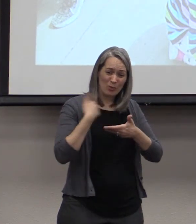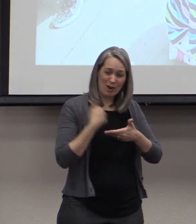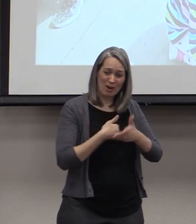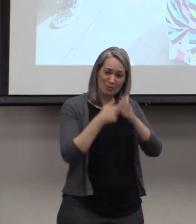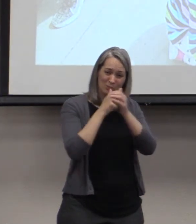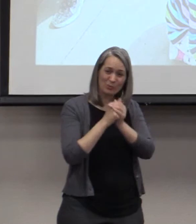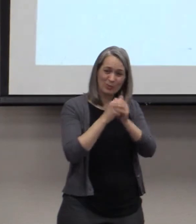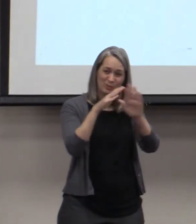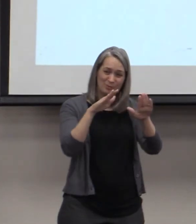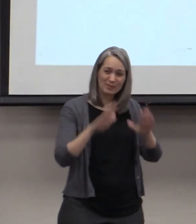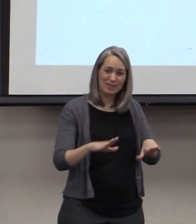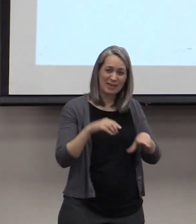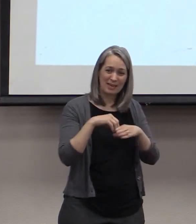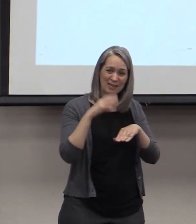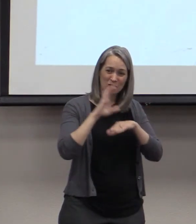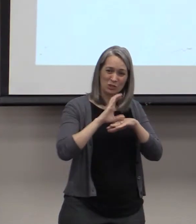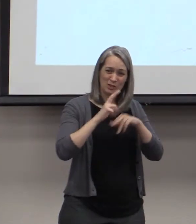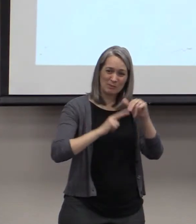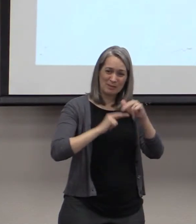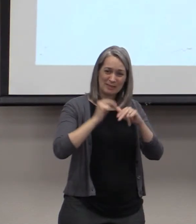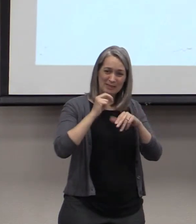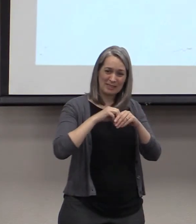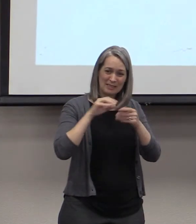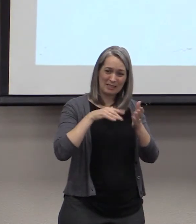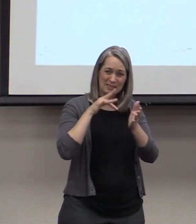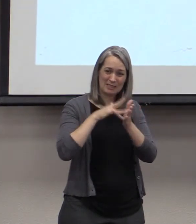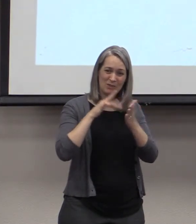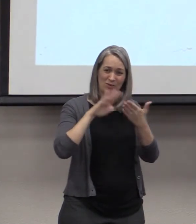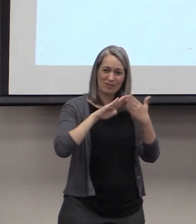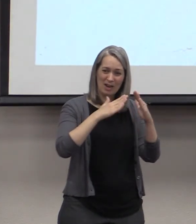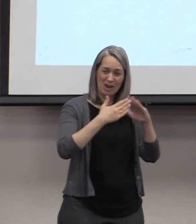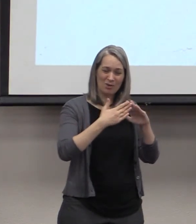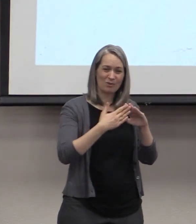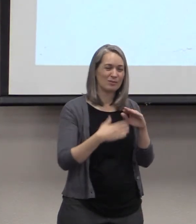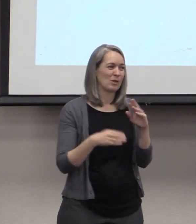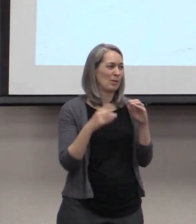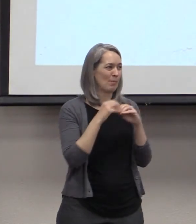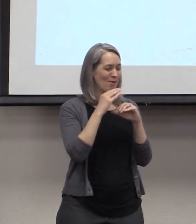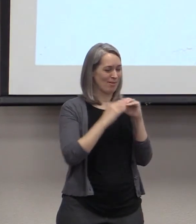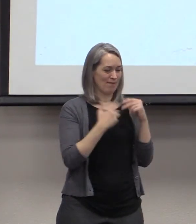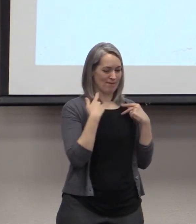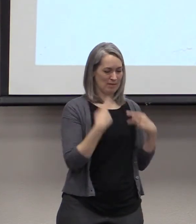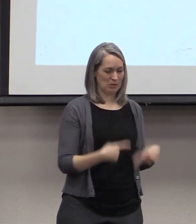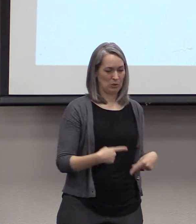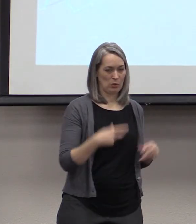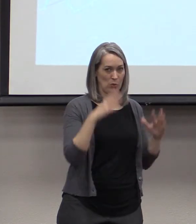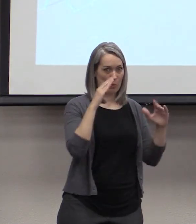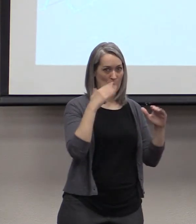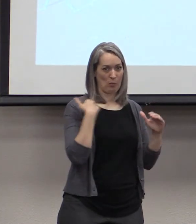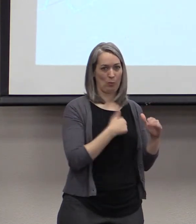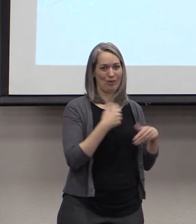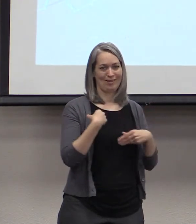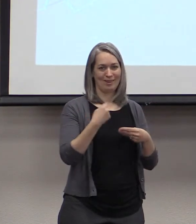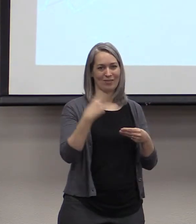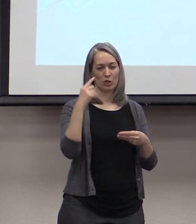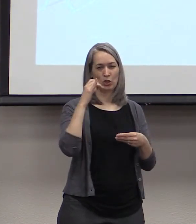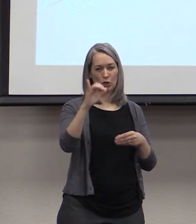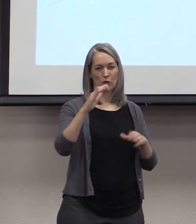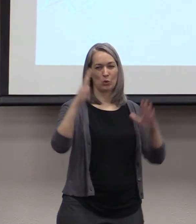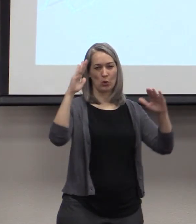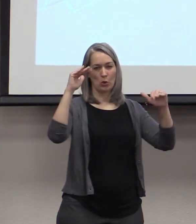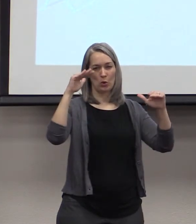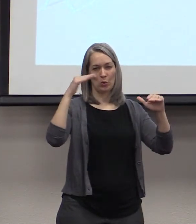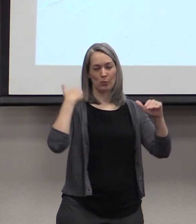worship on Sunday in the church building in the center of town. There's more than just physical hope. We're giving them eternal hope. But then we